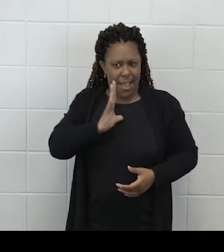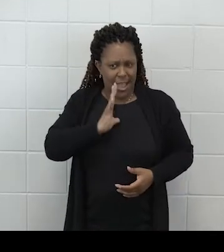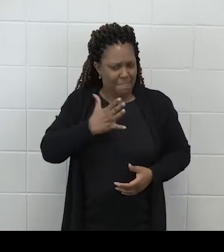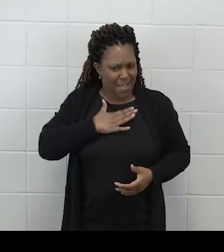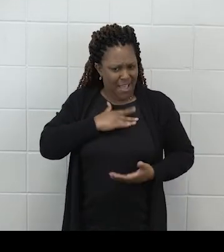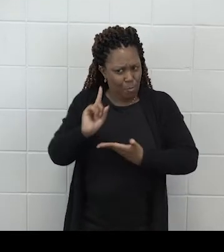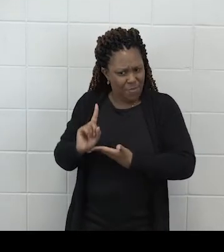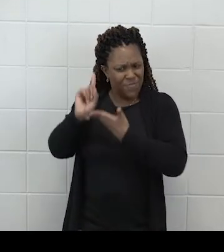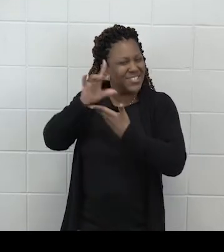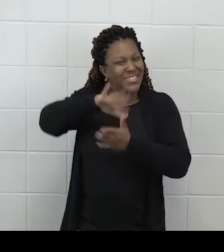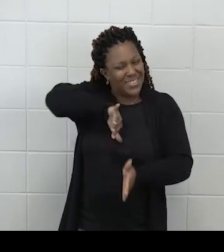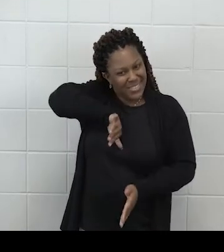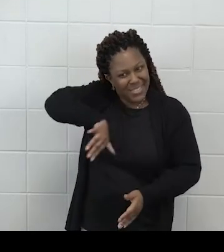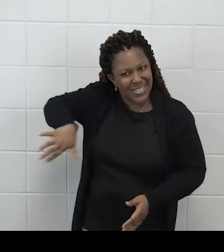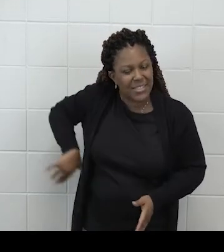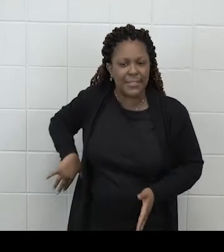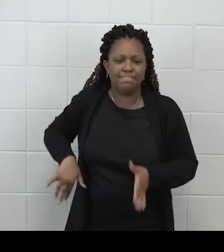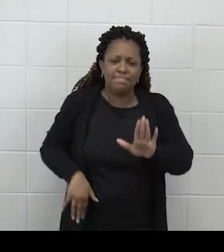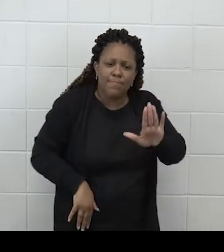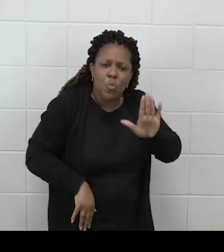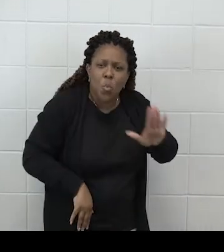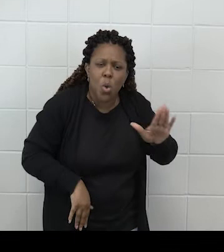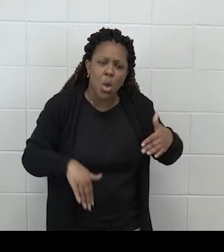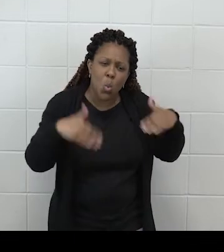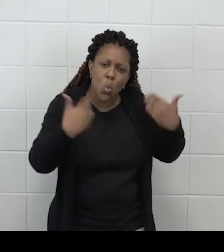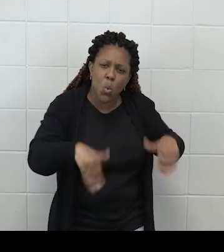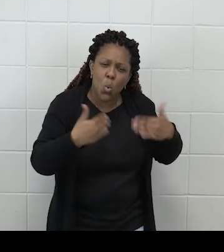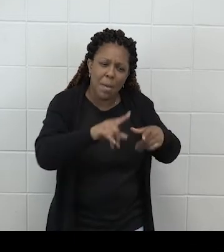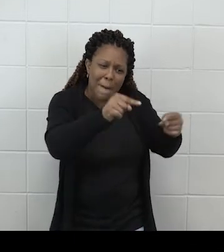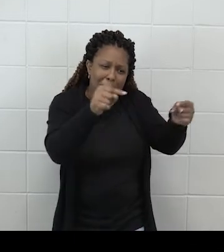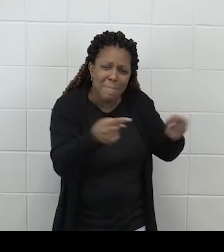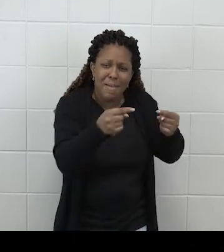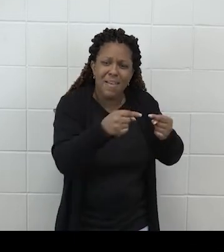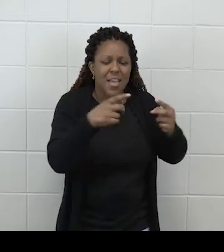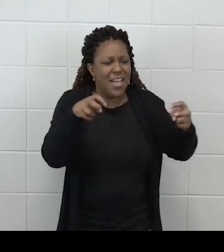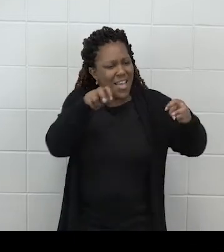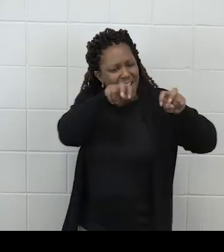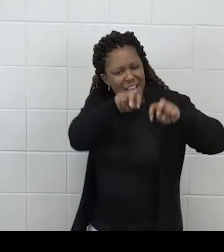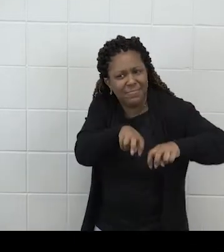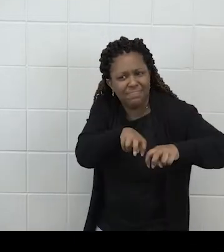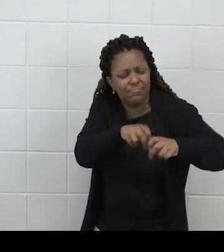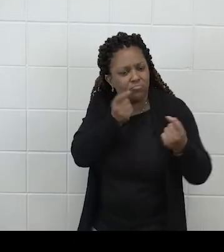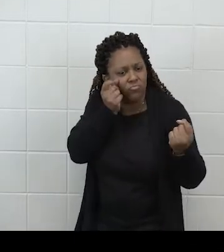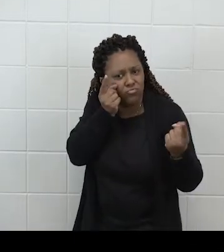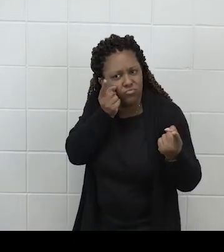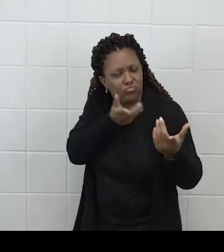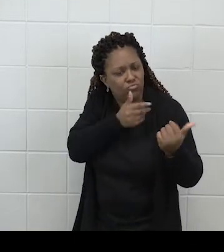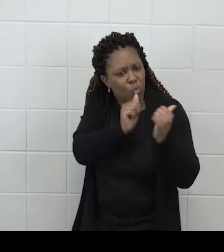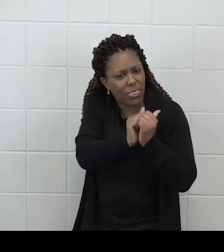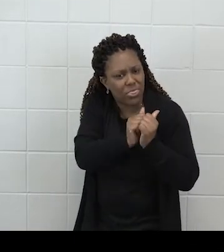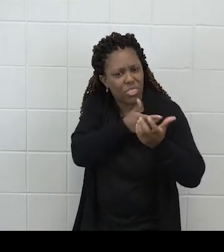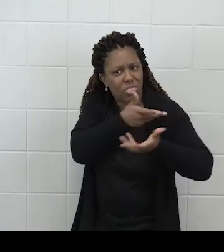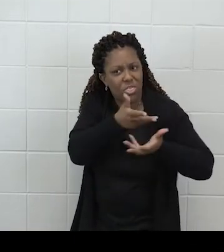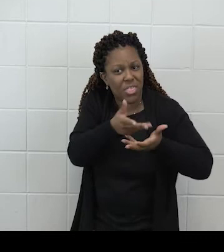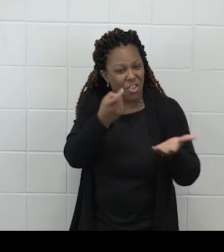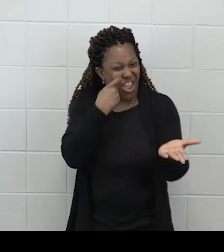original sin. Let us be silent when we don't know what to say.